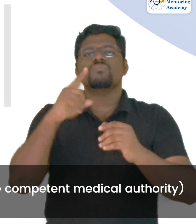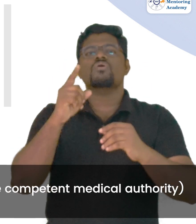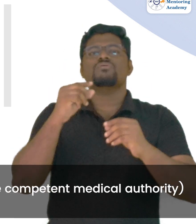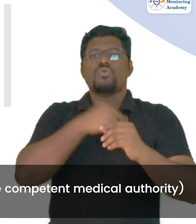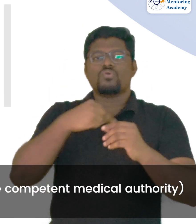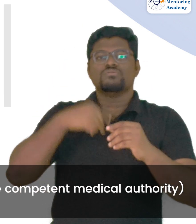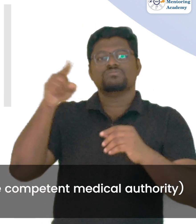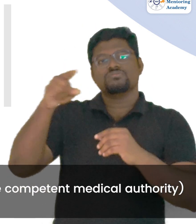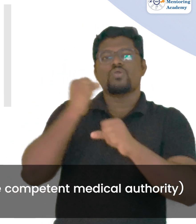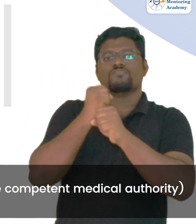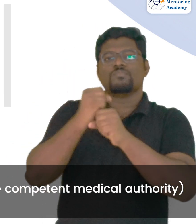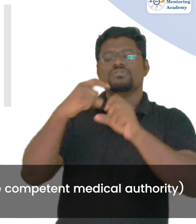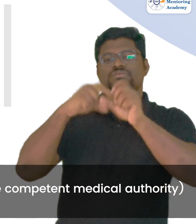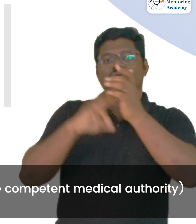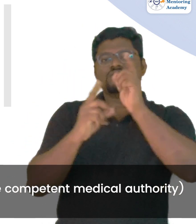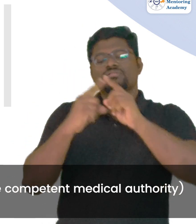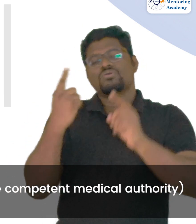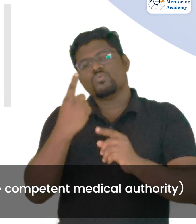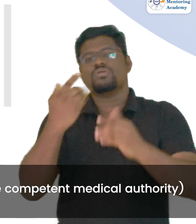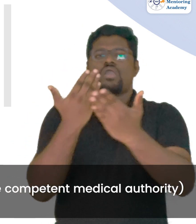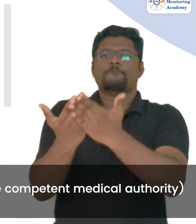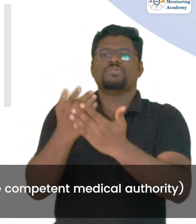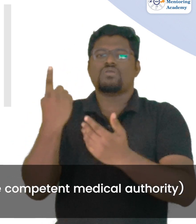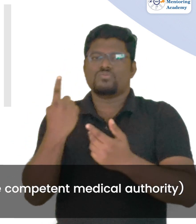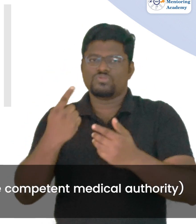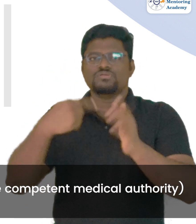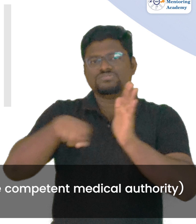Concession certificate issued by the competent medical authority.